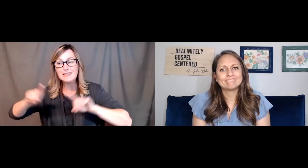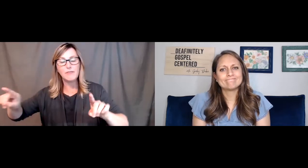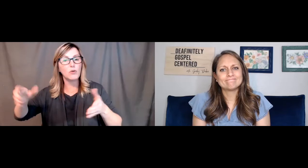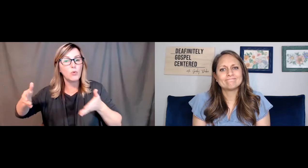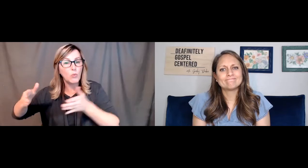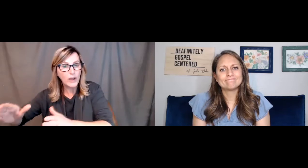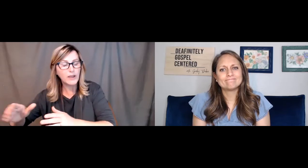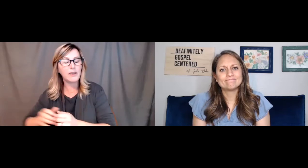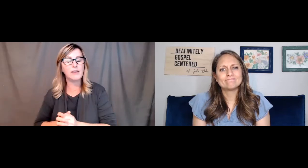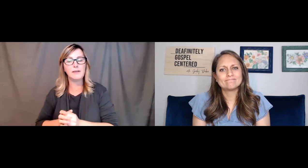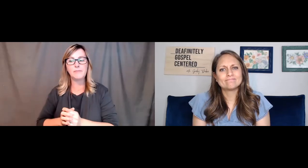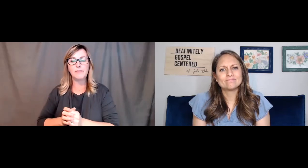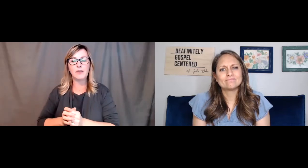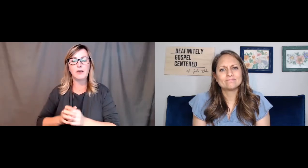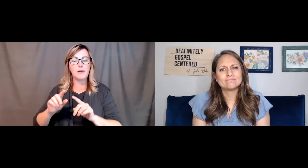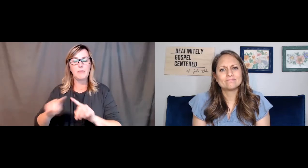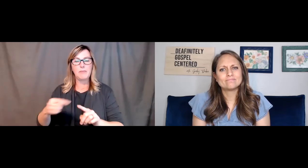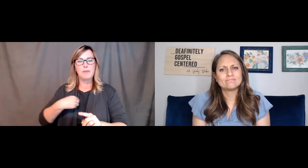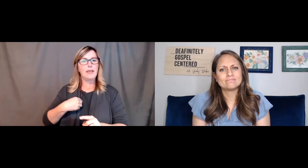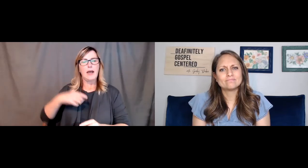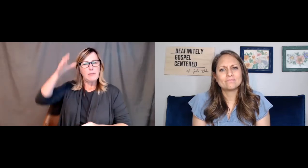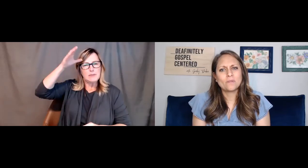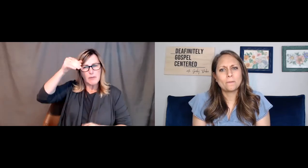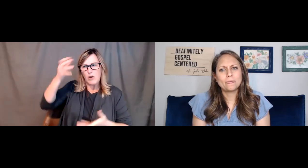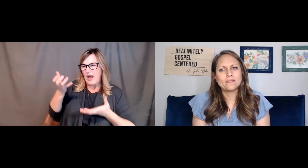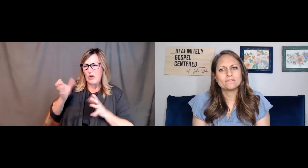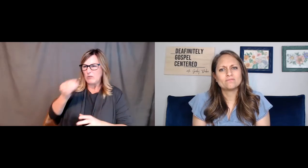way they grew up, different way of doing things.